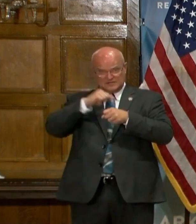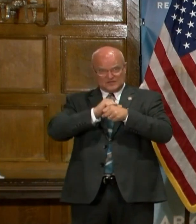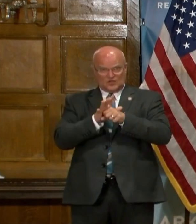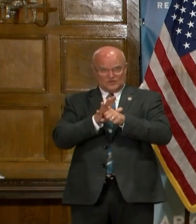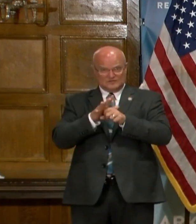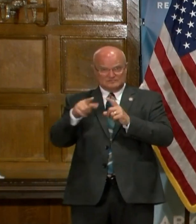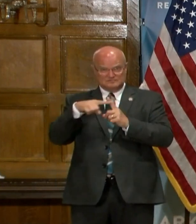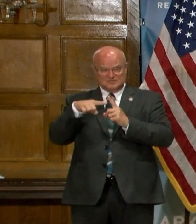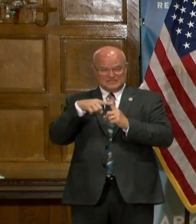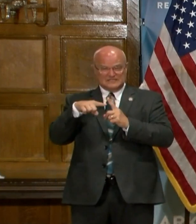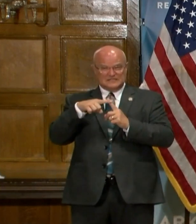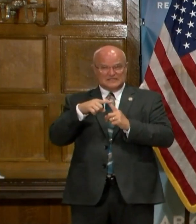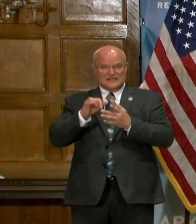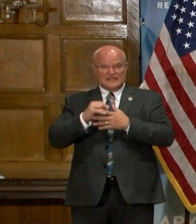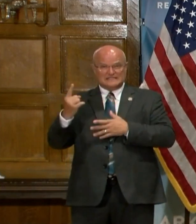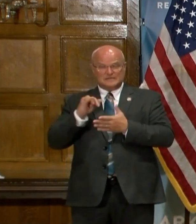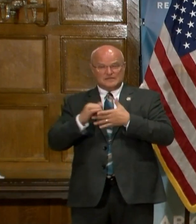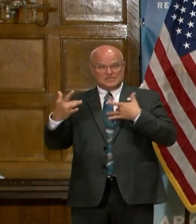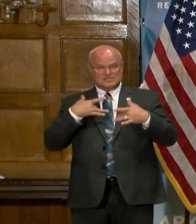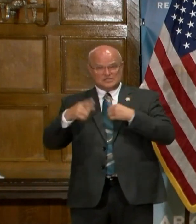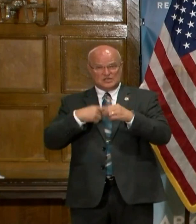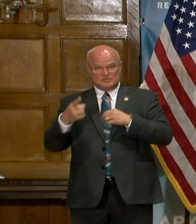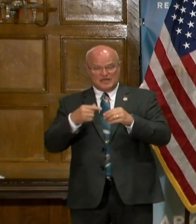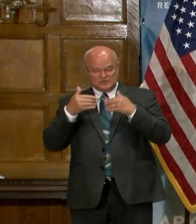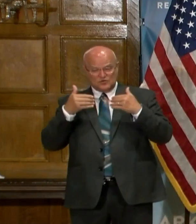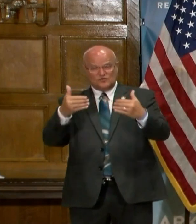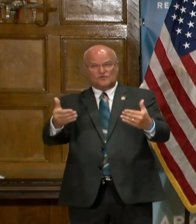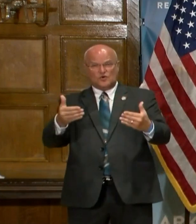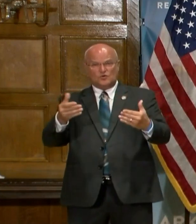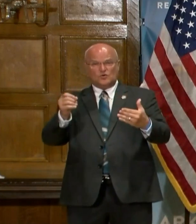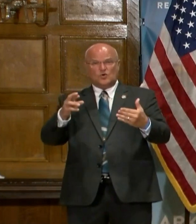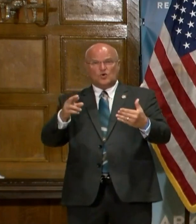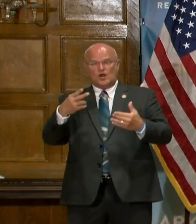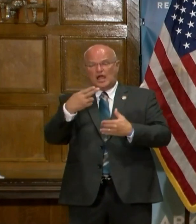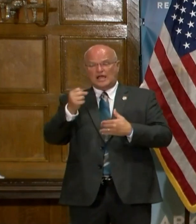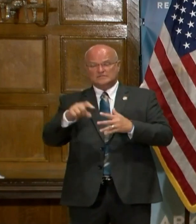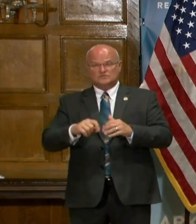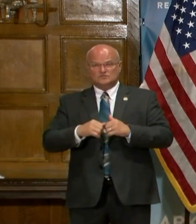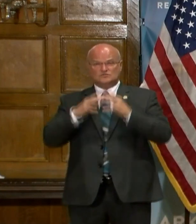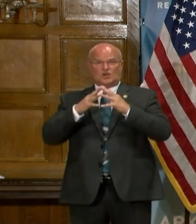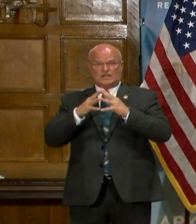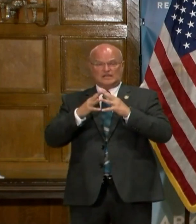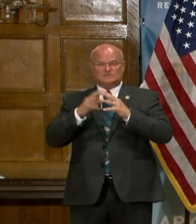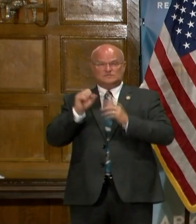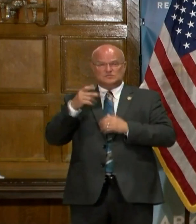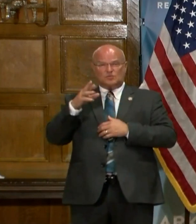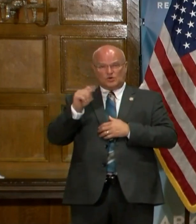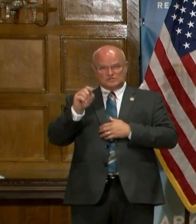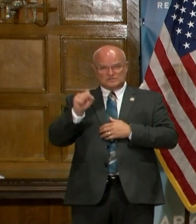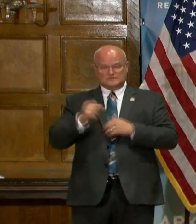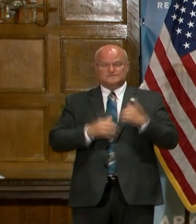COVID positive cases. Is that something that you're concerned about going forward with more high schools starting up their sports?